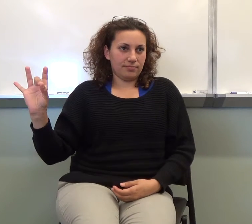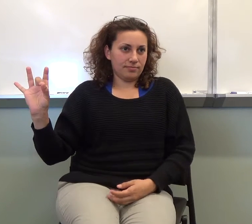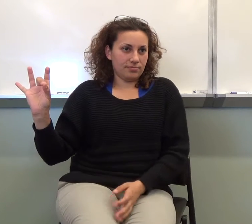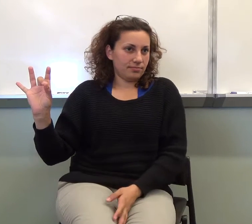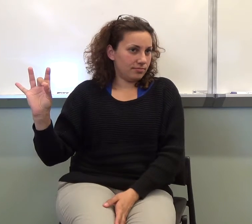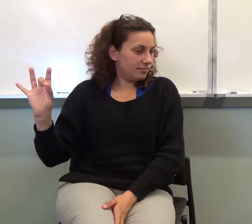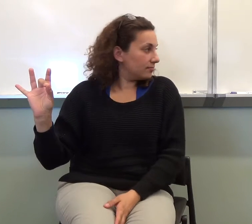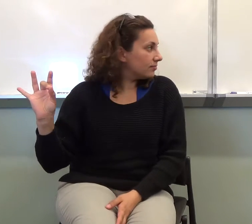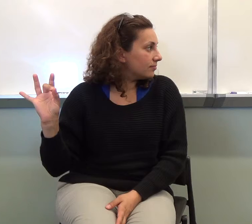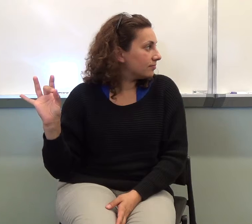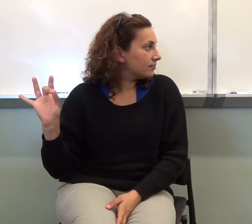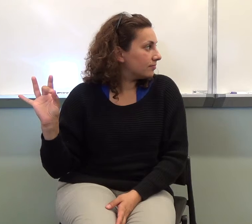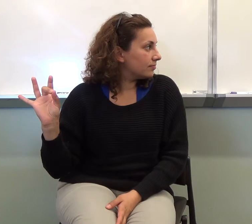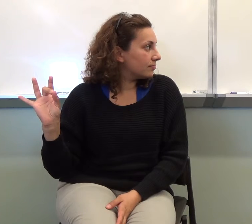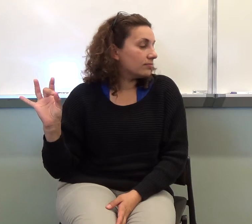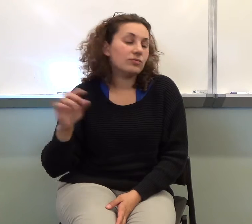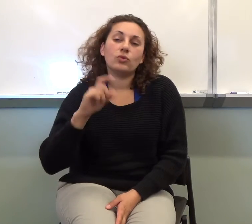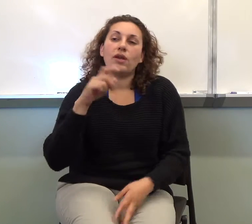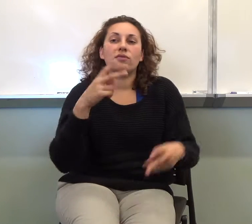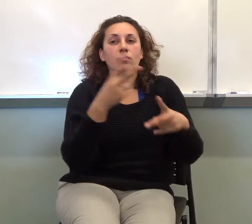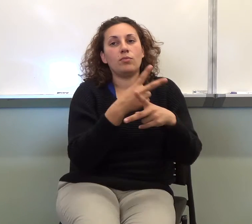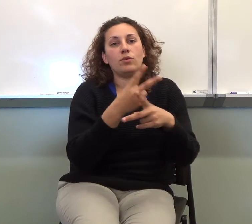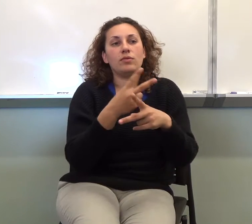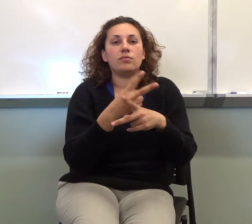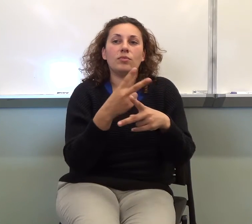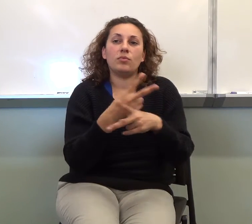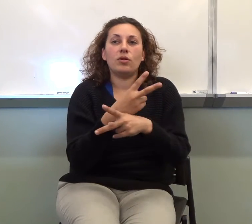So, again, multiplying by 100 and so forth, this becomes